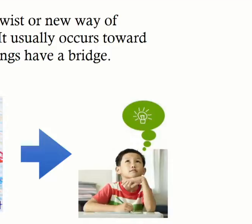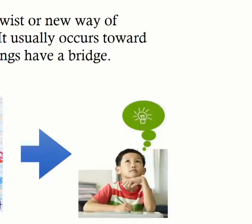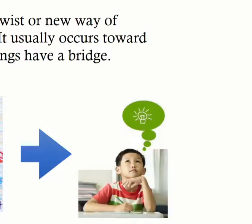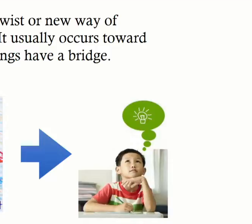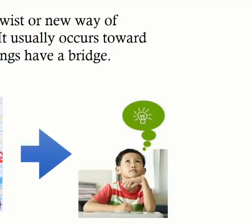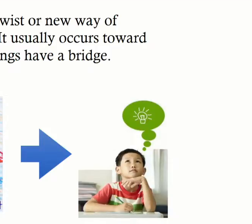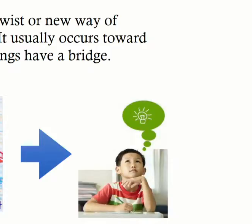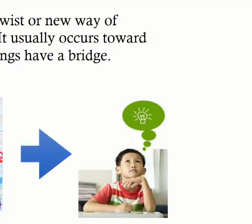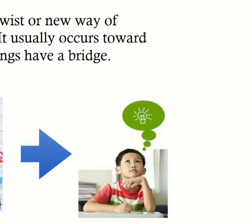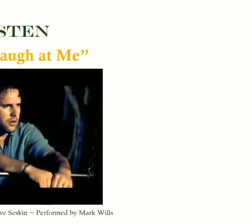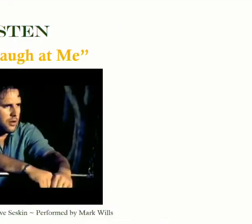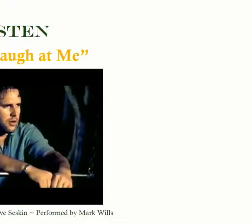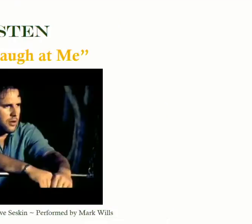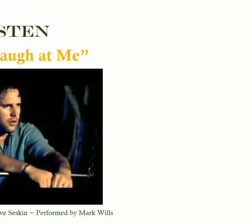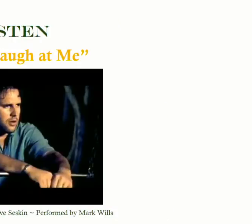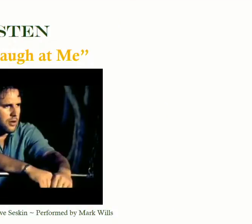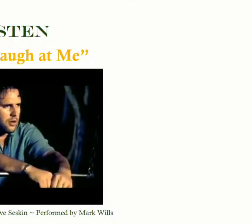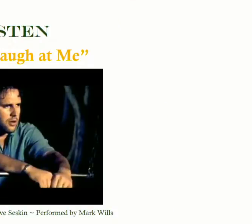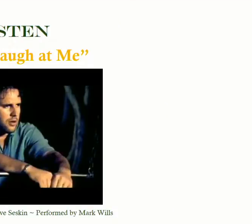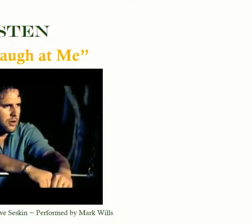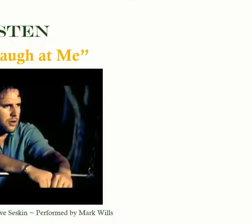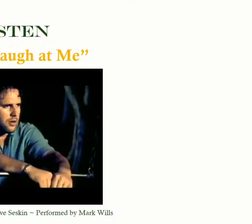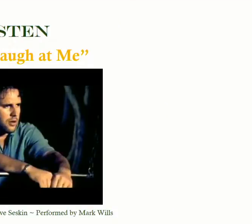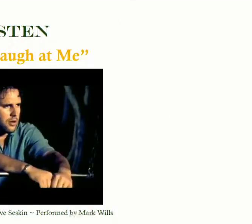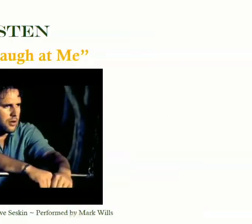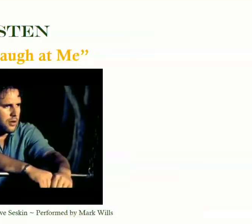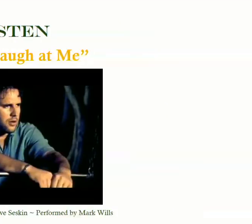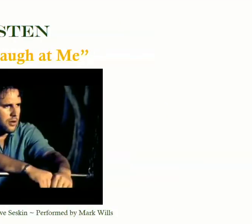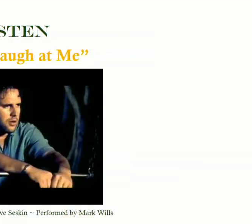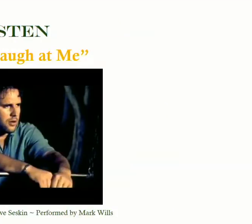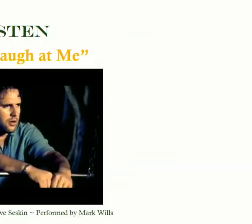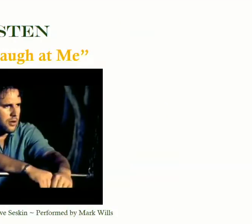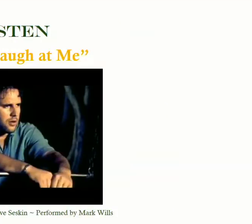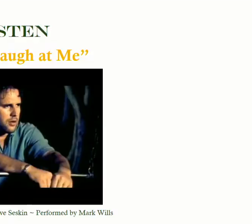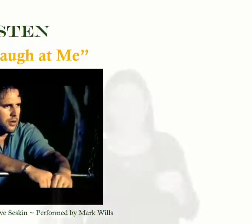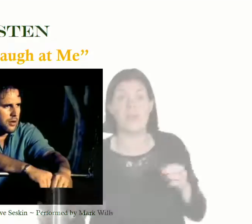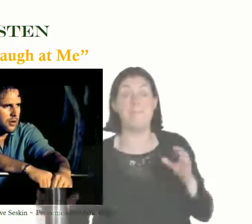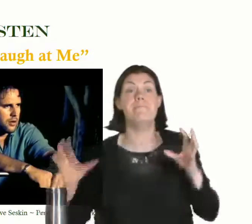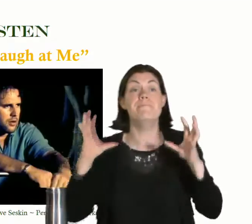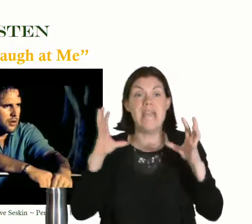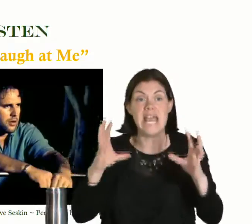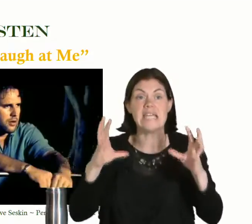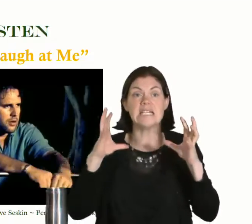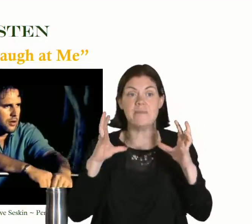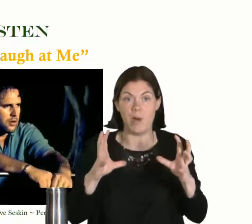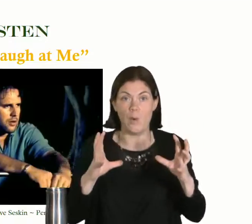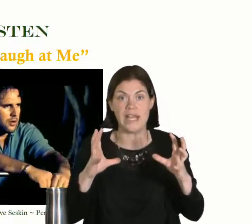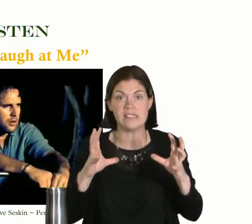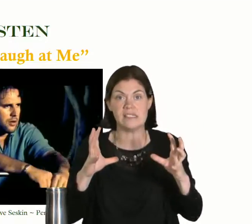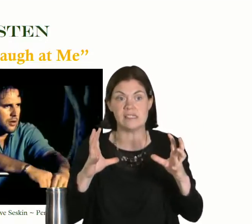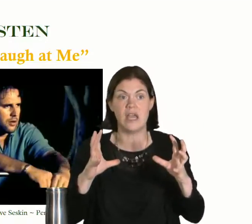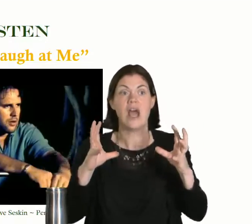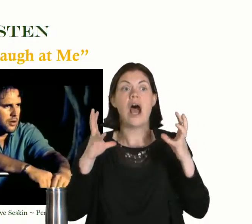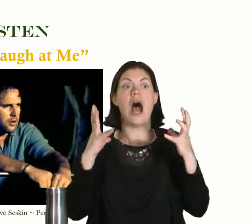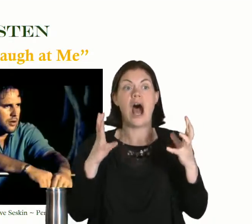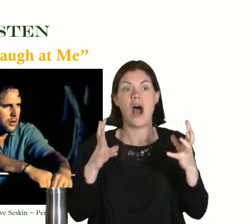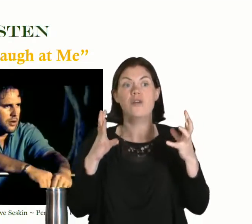really, I think that might be the last part. It is. So those are the main